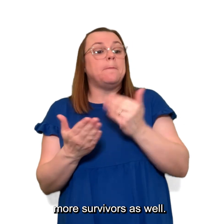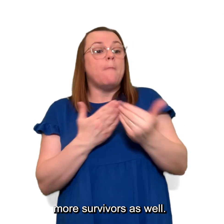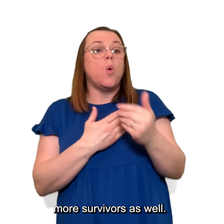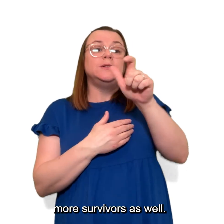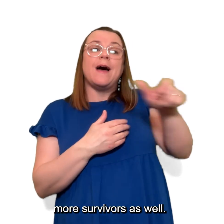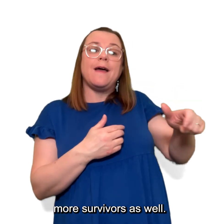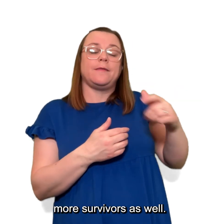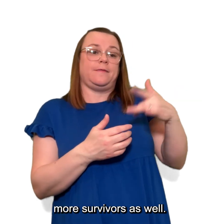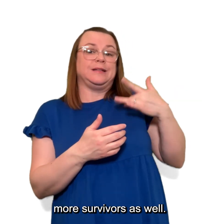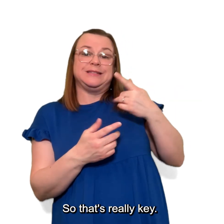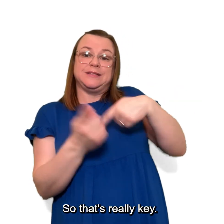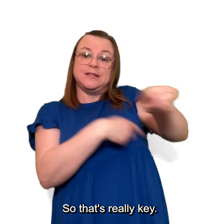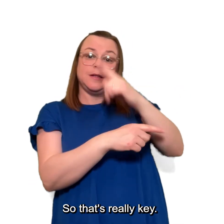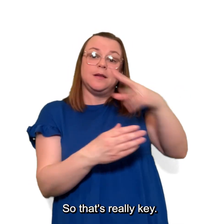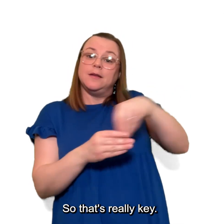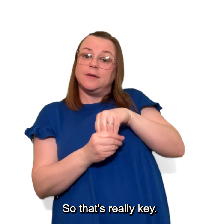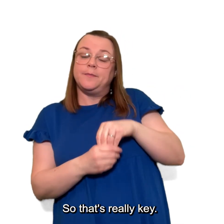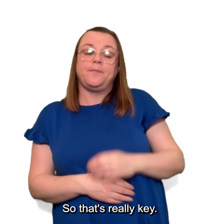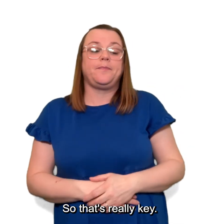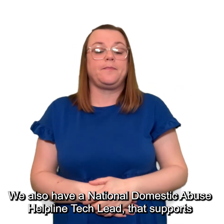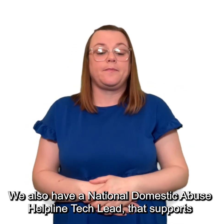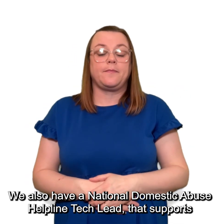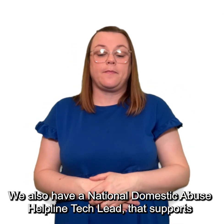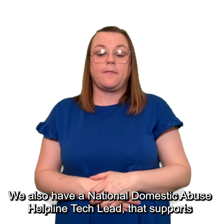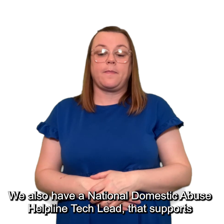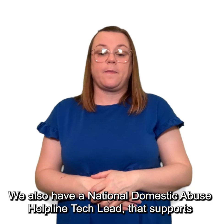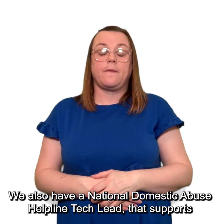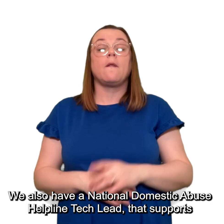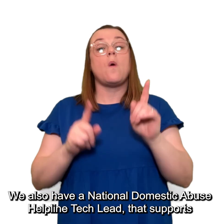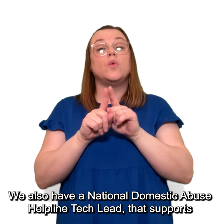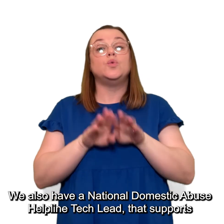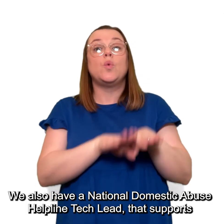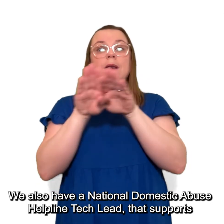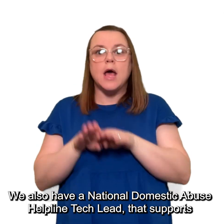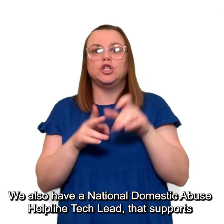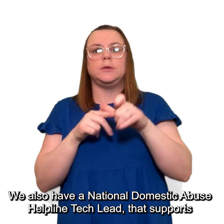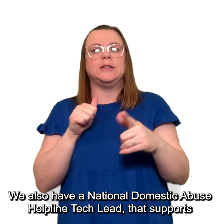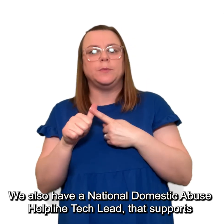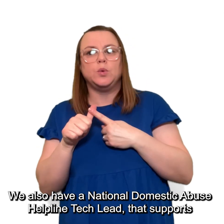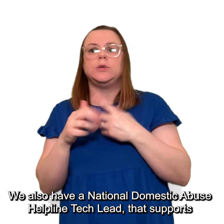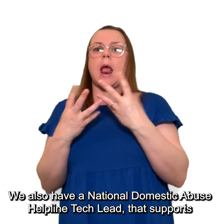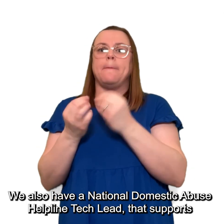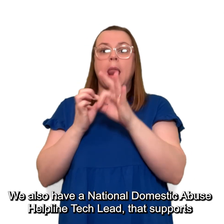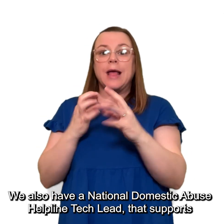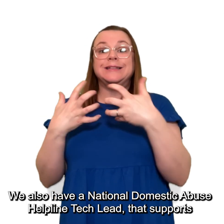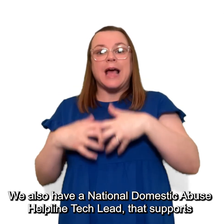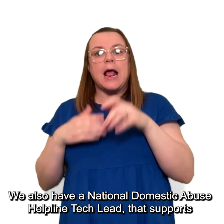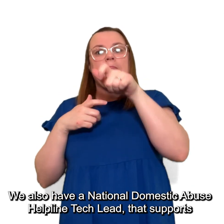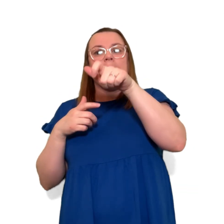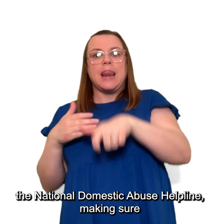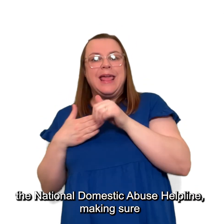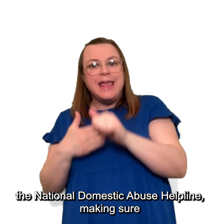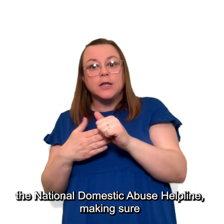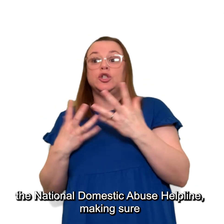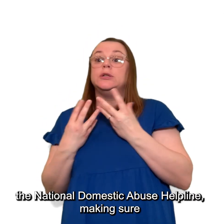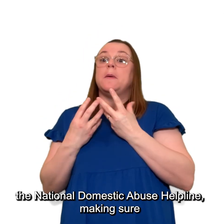more survivors as well. So that's really key. We also have a National Domestic Abuse Helpline tech lead that